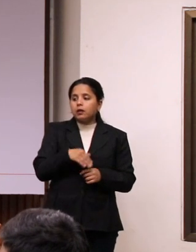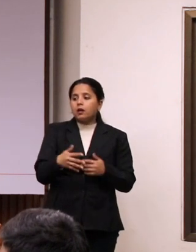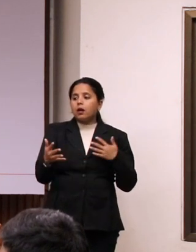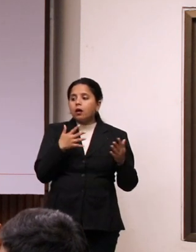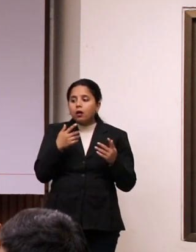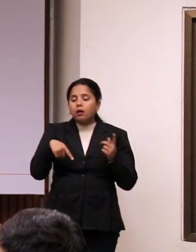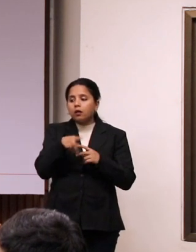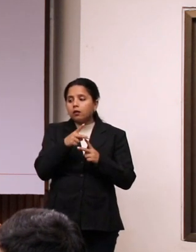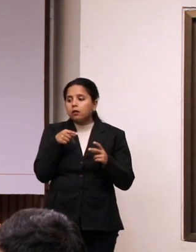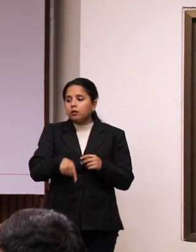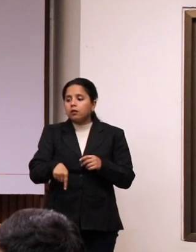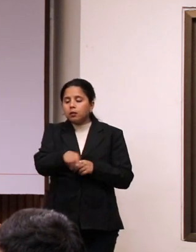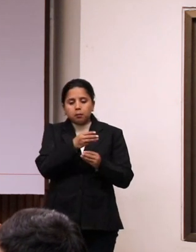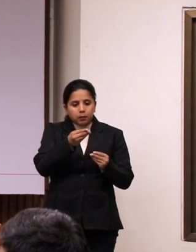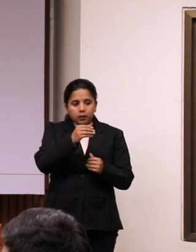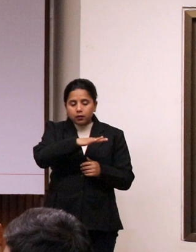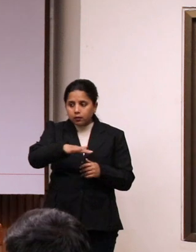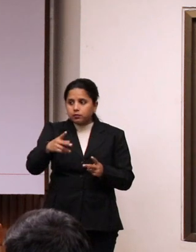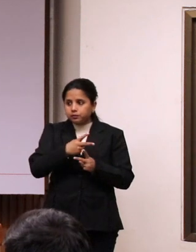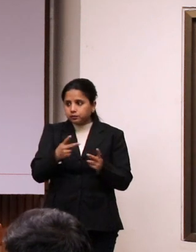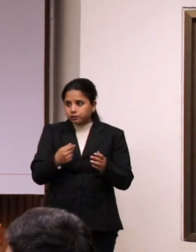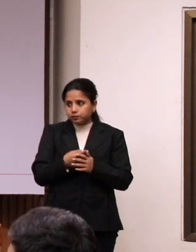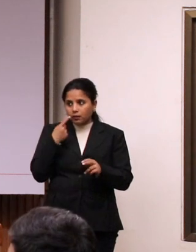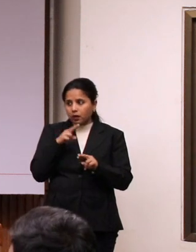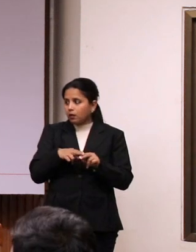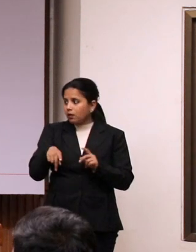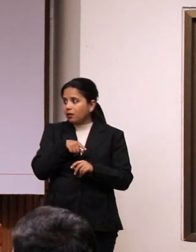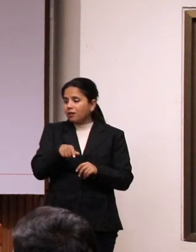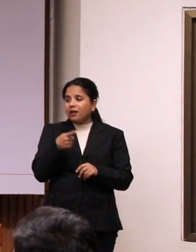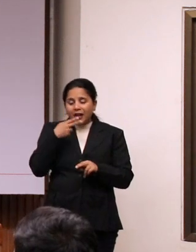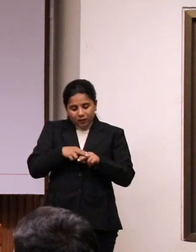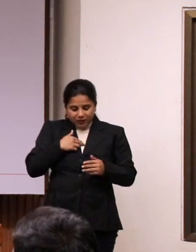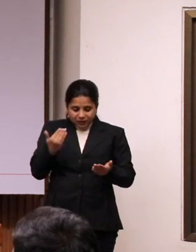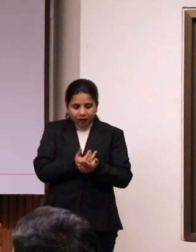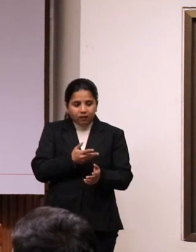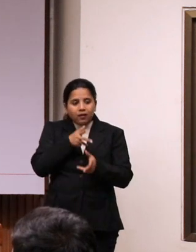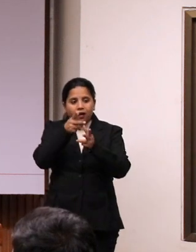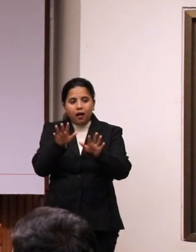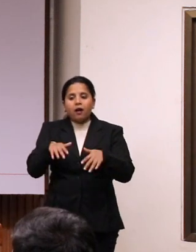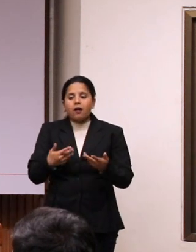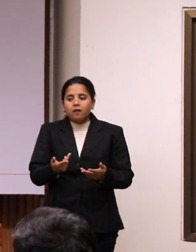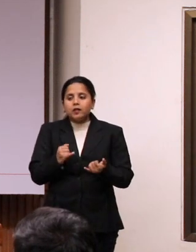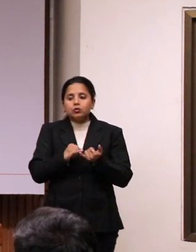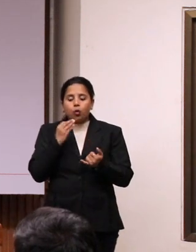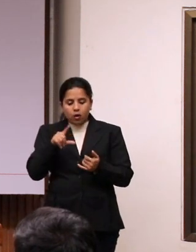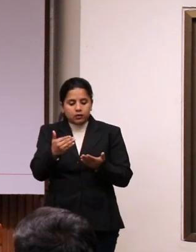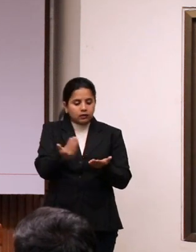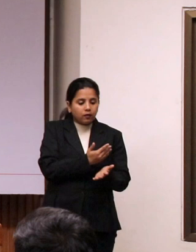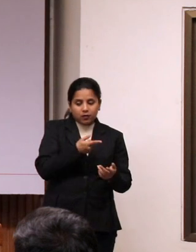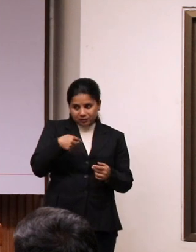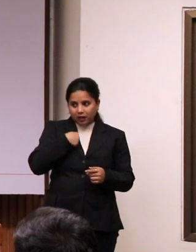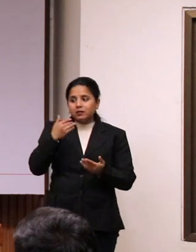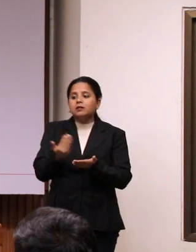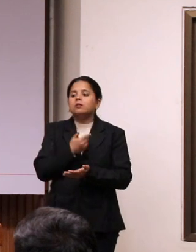water, and also mud and soil. Basically, Bachoge tab to bachao, bataoge. Soil kaise bachega? Aapko bachna